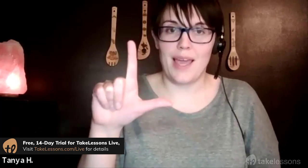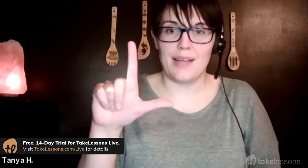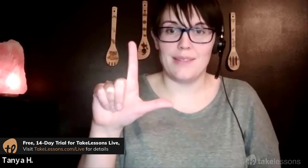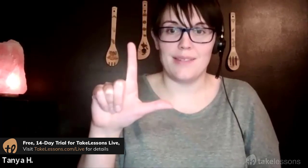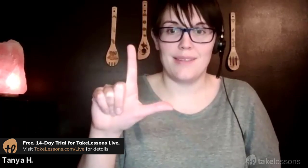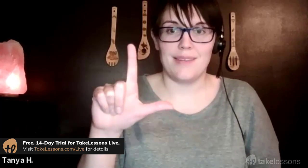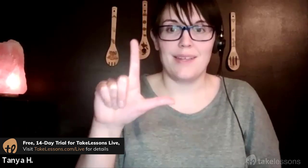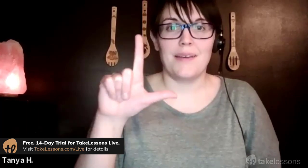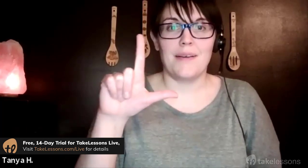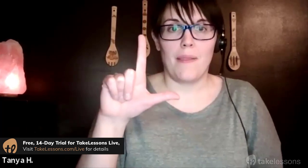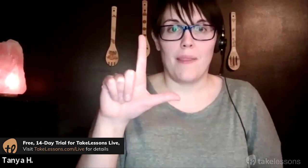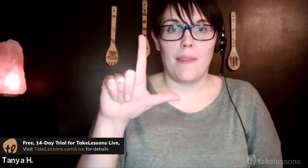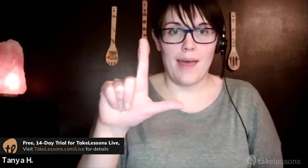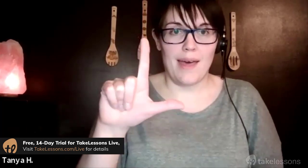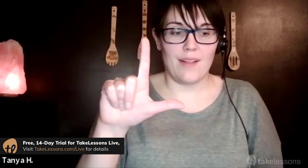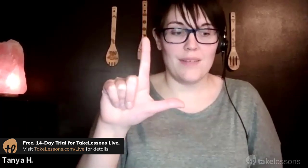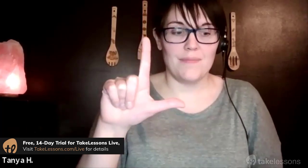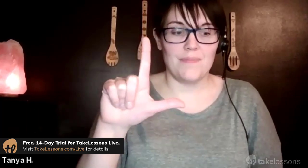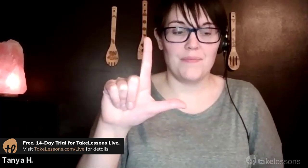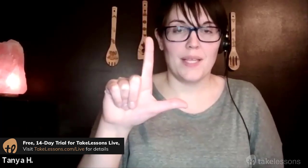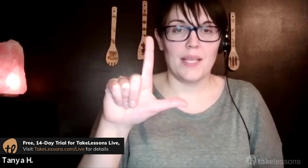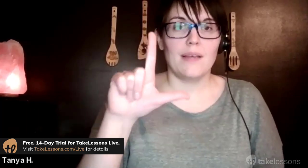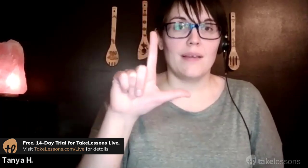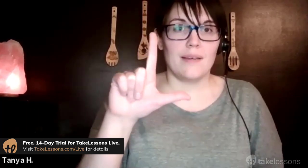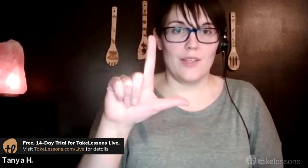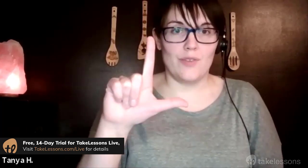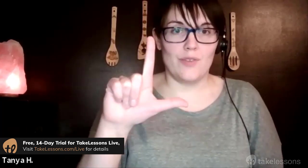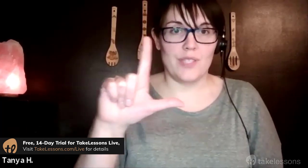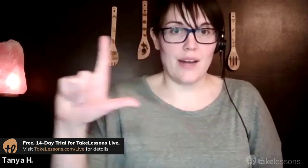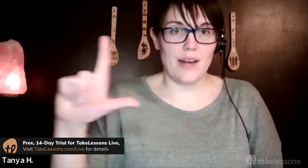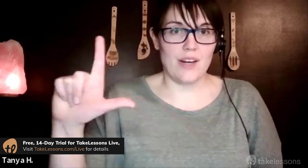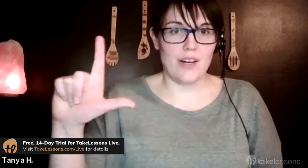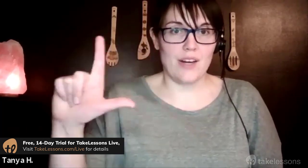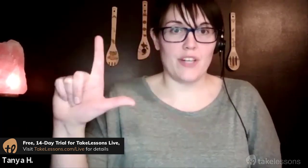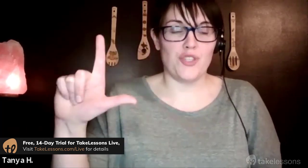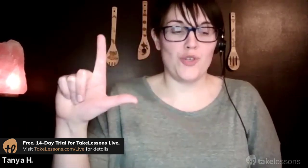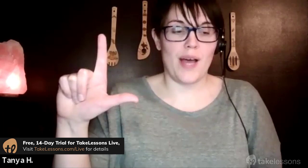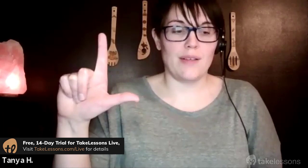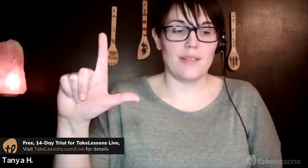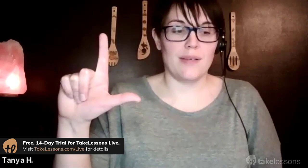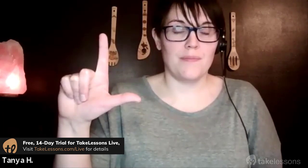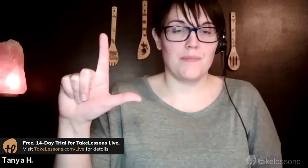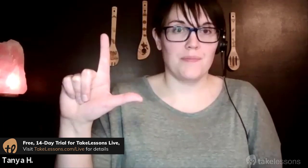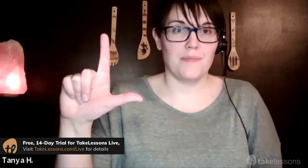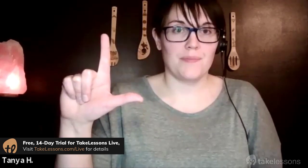hand. L. You slide it over if there's two L's.